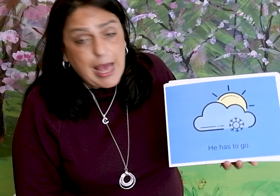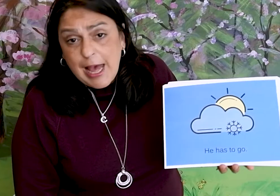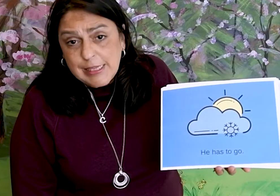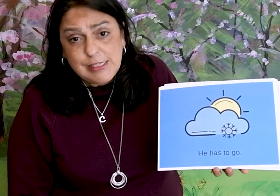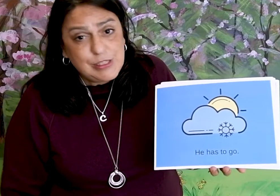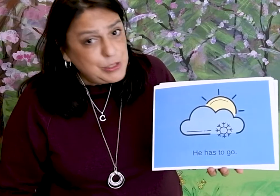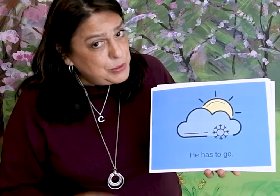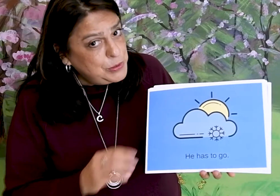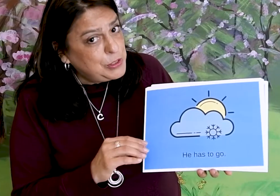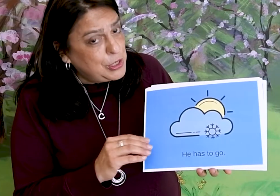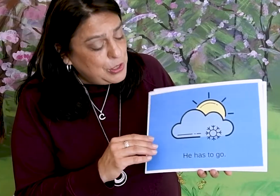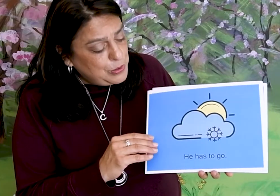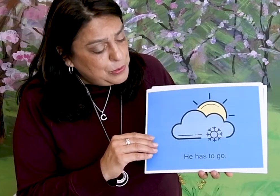has to go.